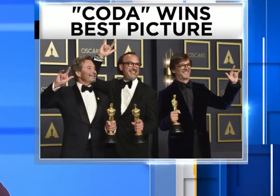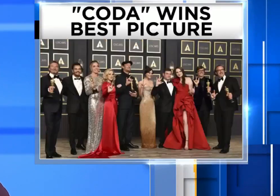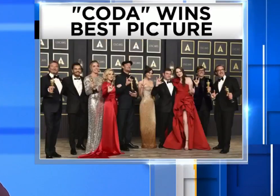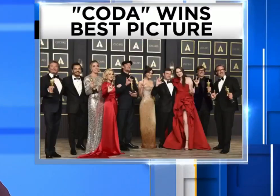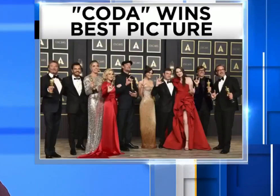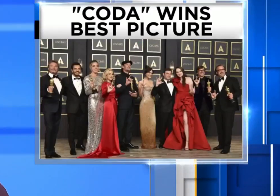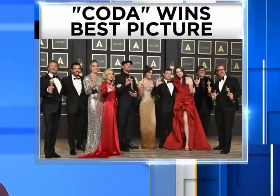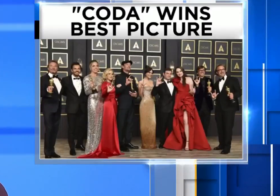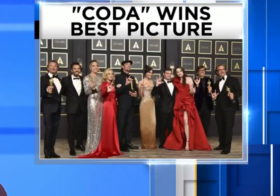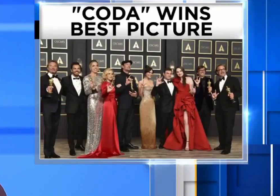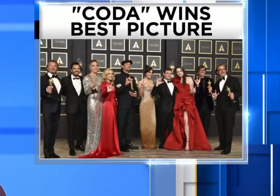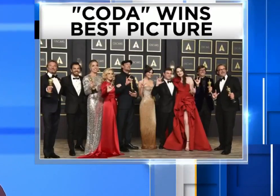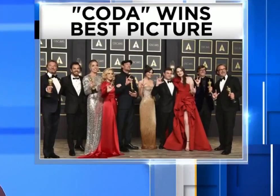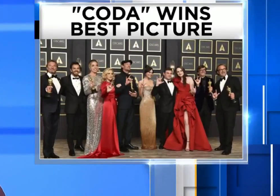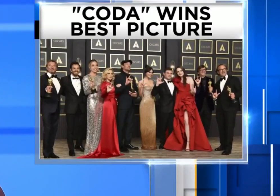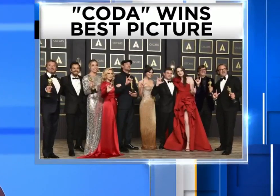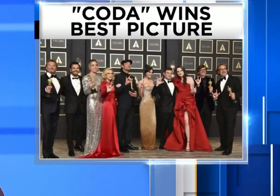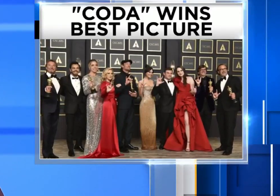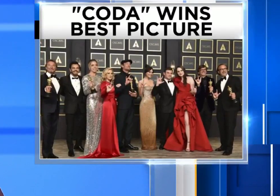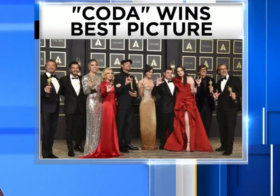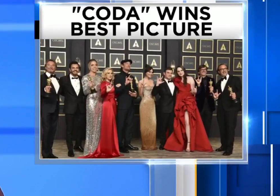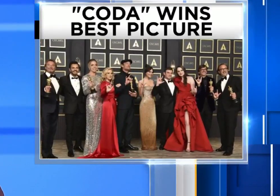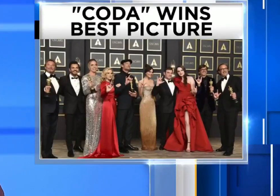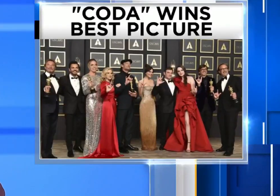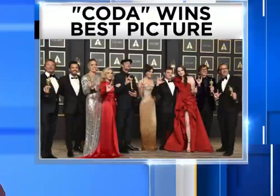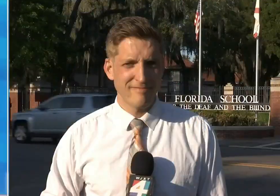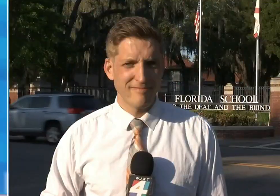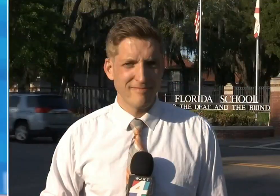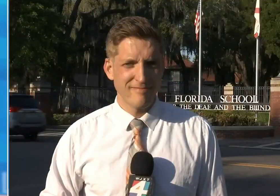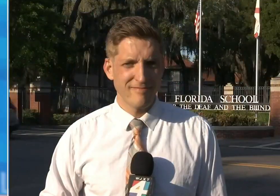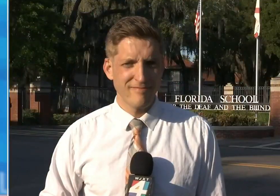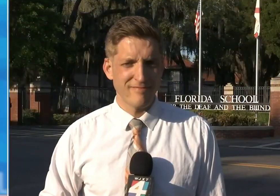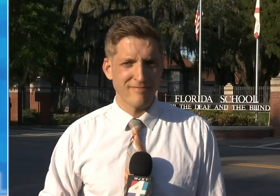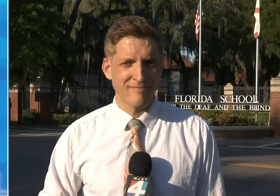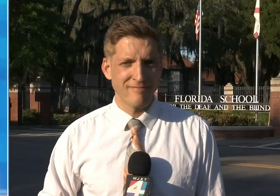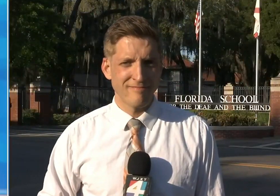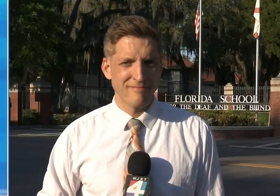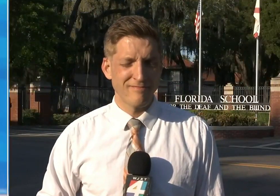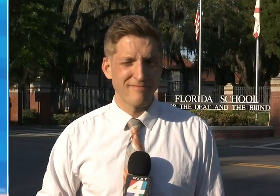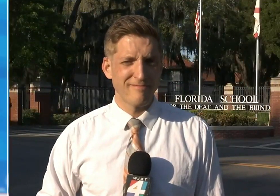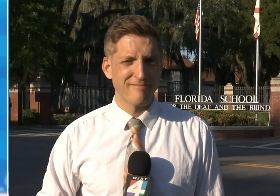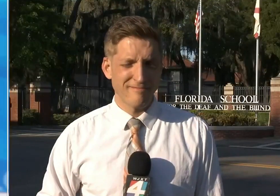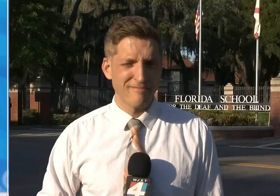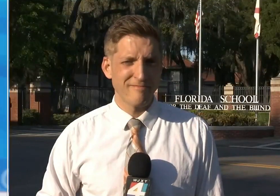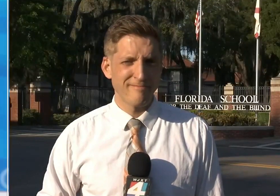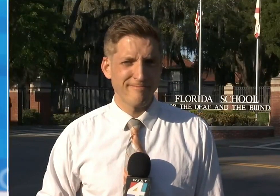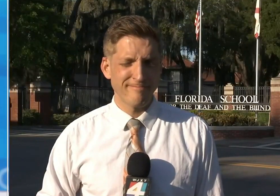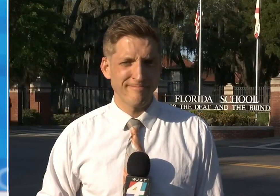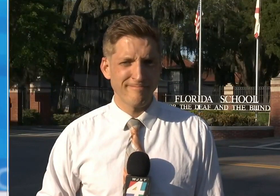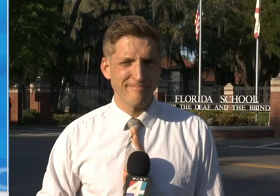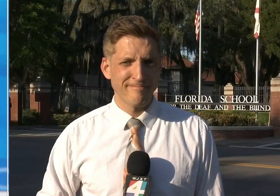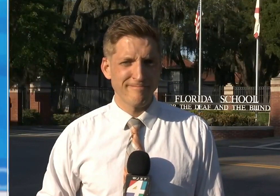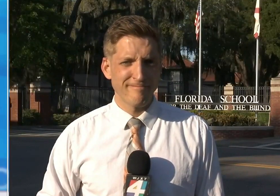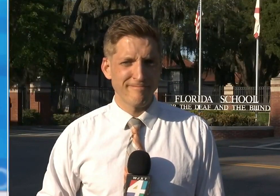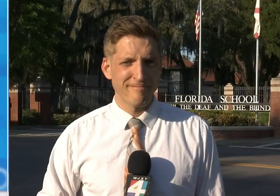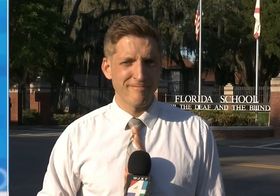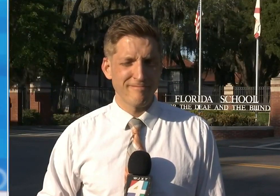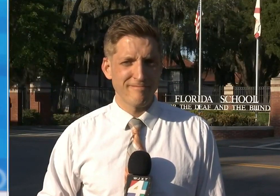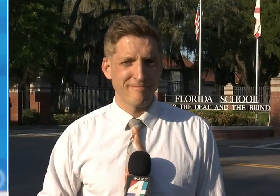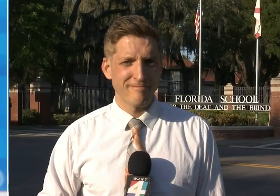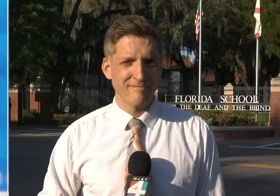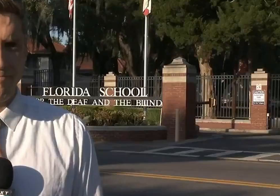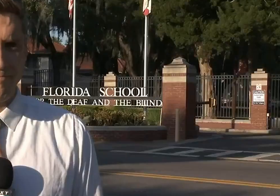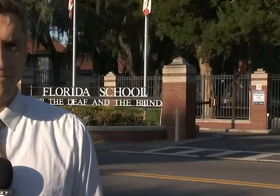culture, exposing many to a community that's often overlooked. News 4 Jacks reporter Joe McLean spoke with local members of that community about the film's impact.